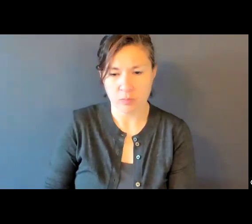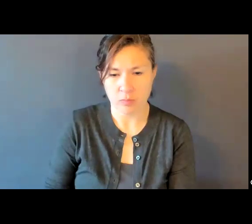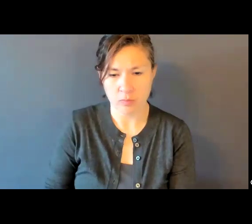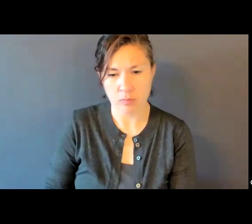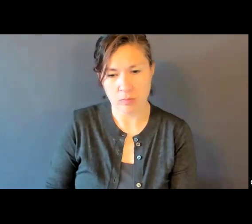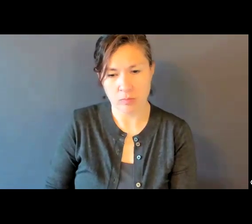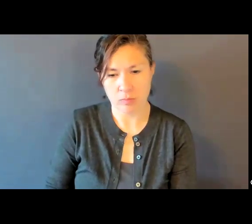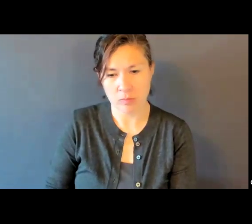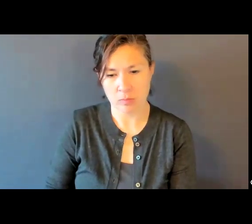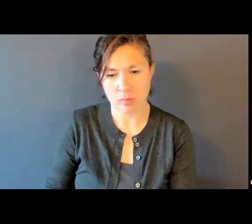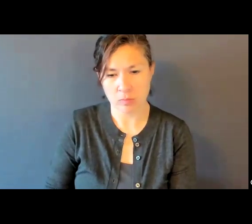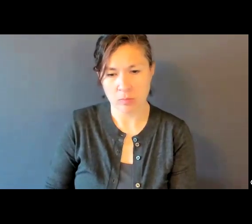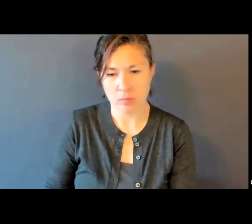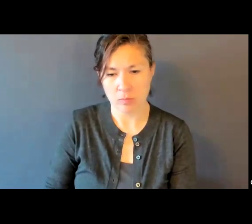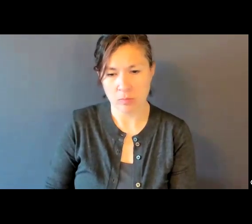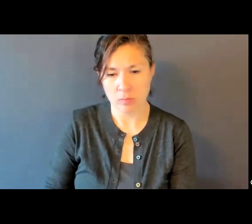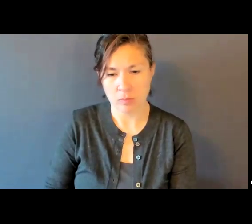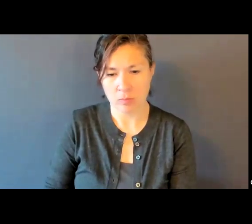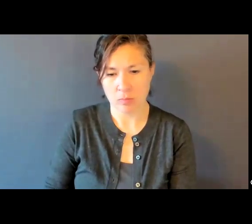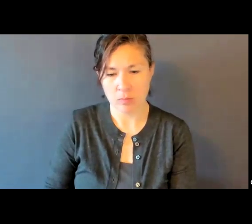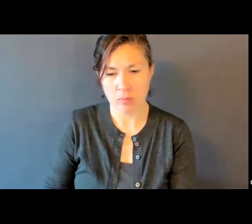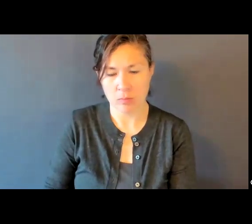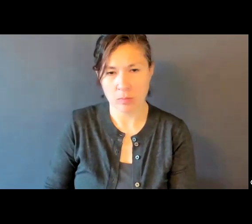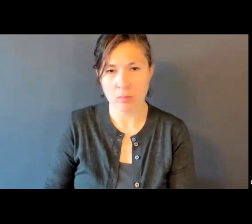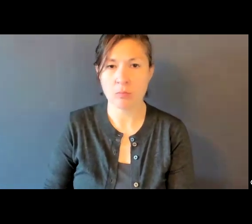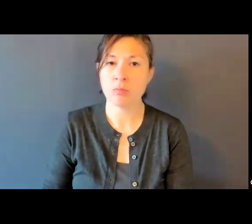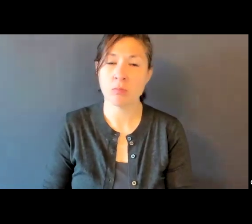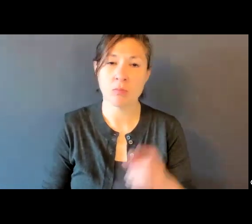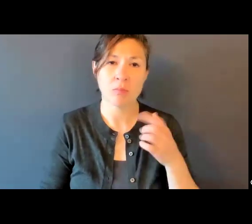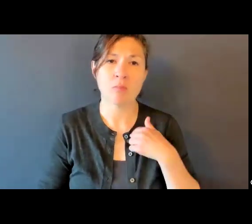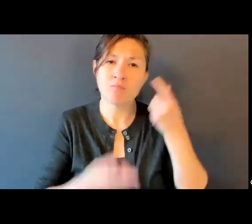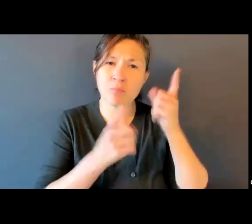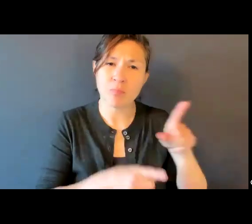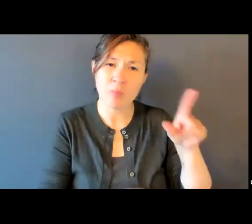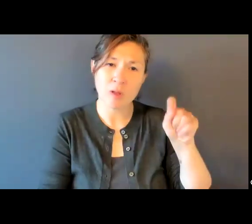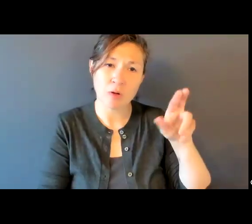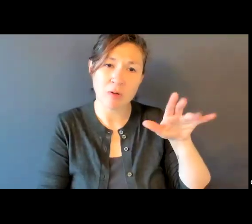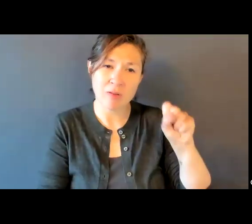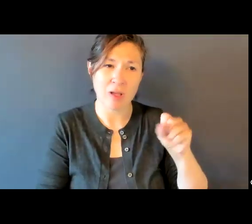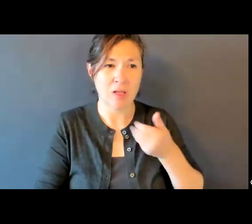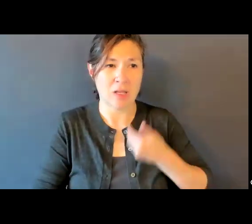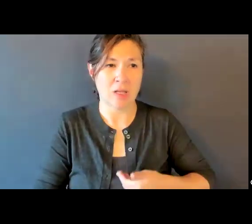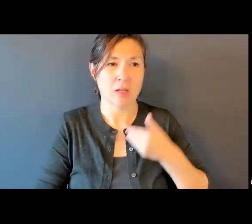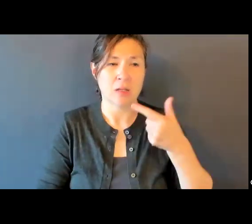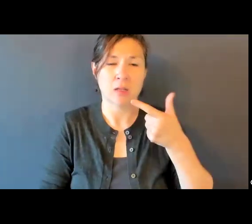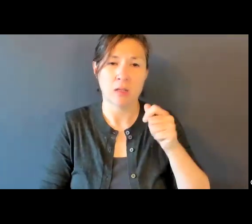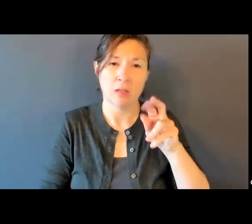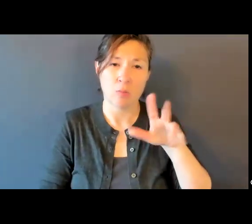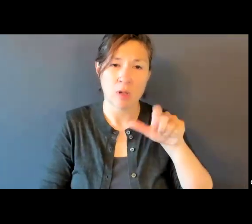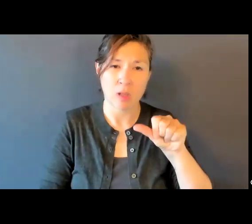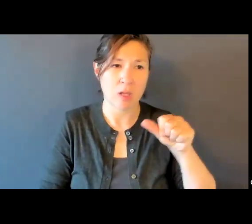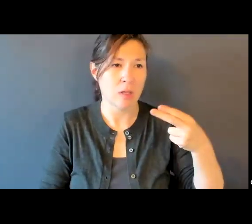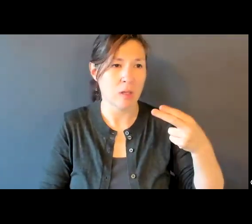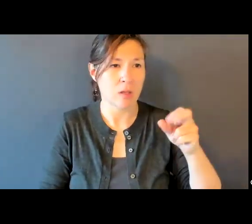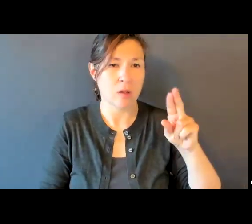Um, First of all, I agree with Travis. My name is Gabriela Hernandez. I'm from the Jamaica Plain neighborhood,